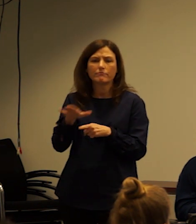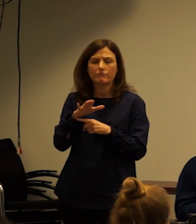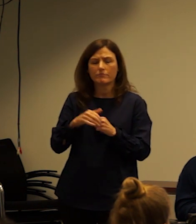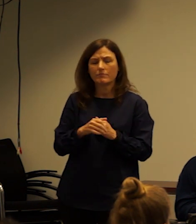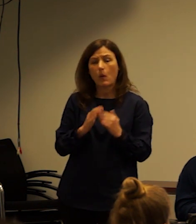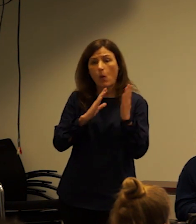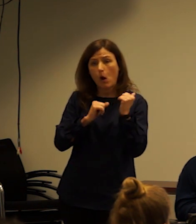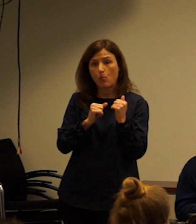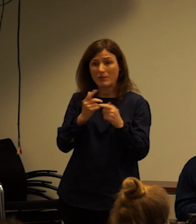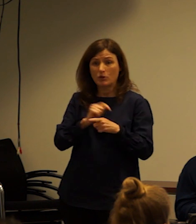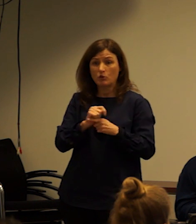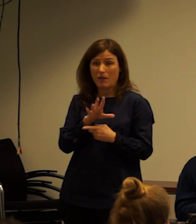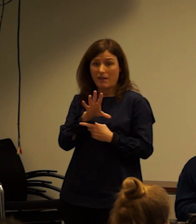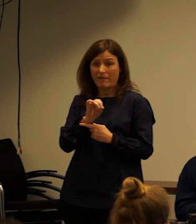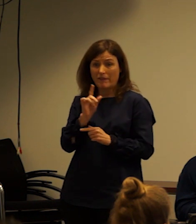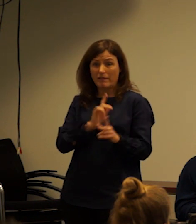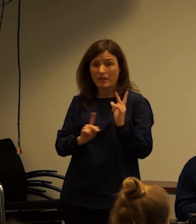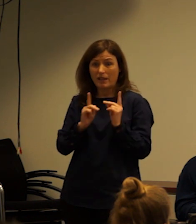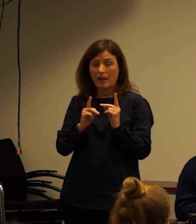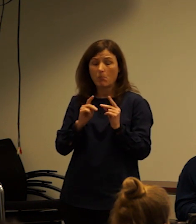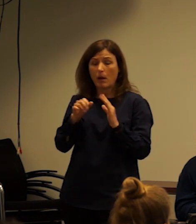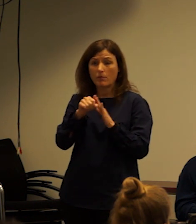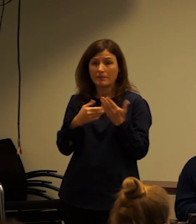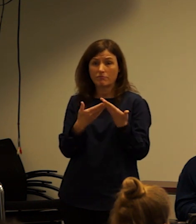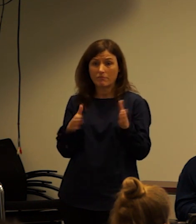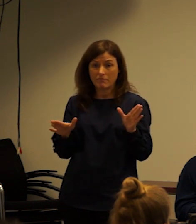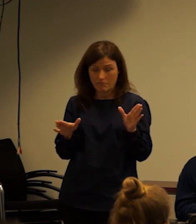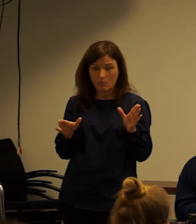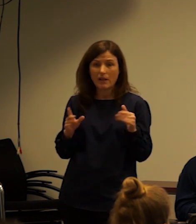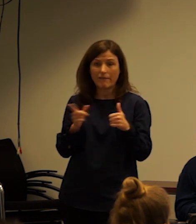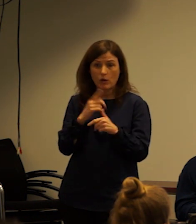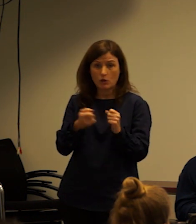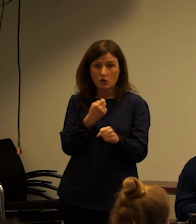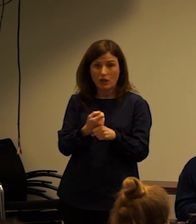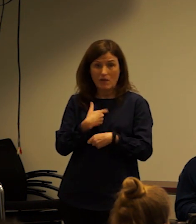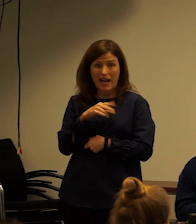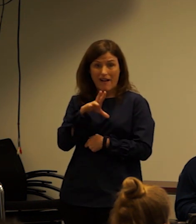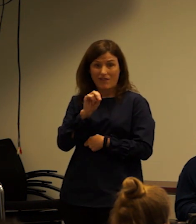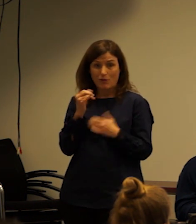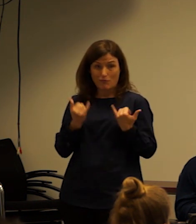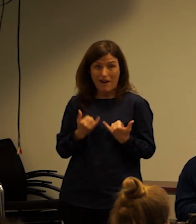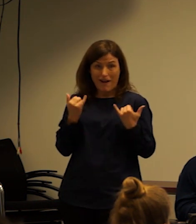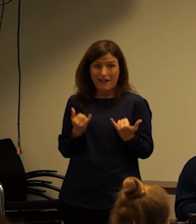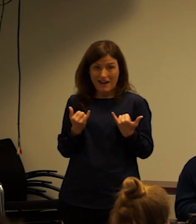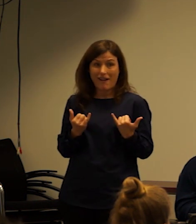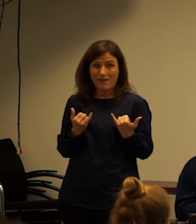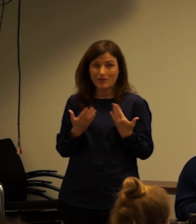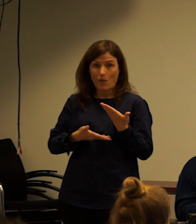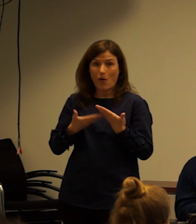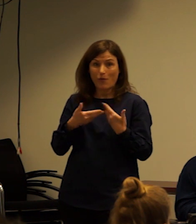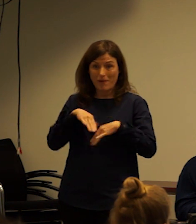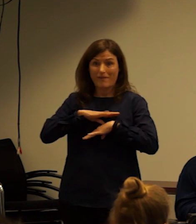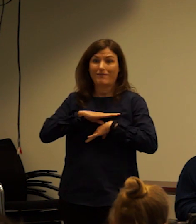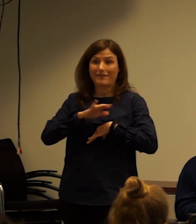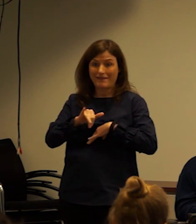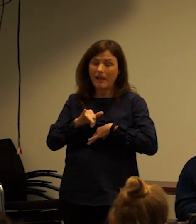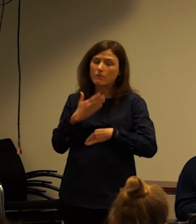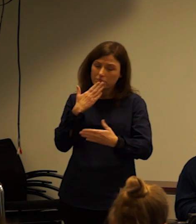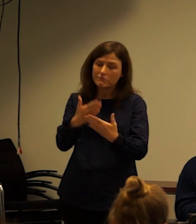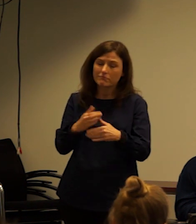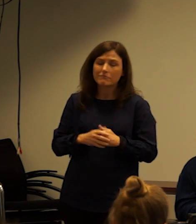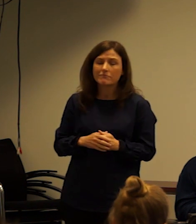train about 50 people statewide in the first year. I got 30 of you right here, you know, so that's